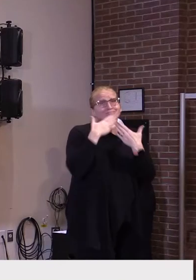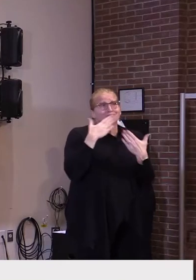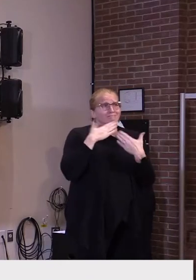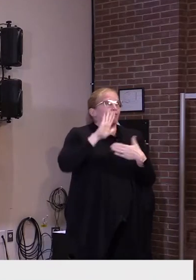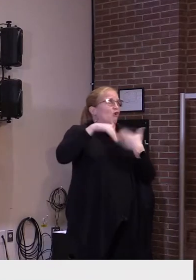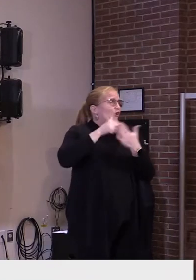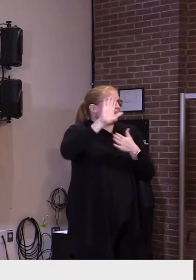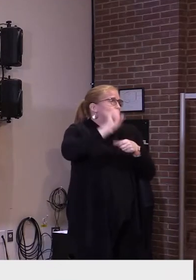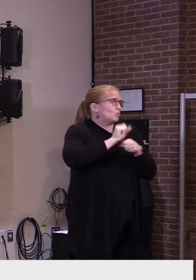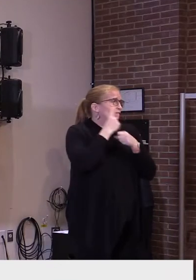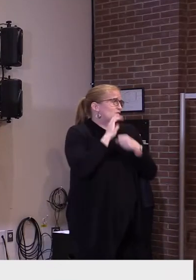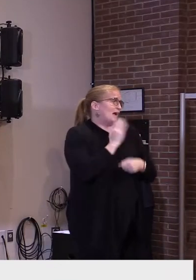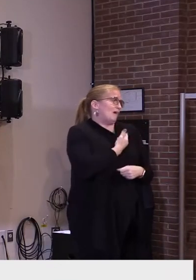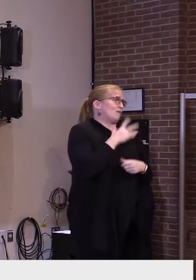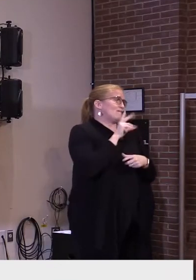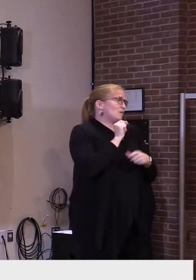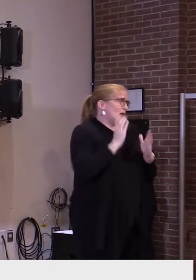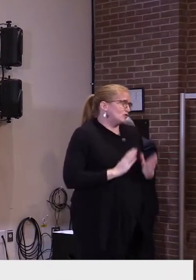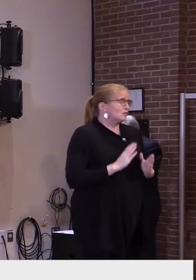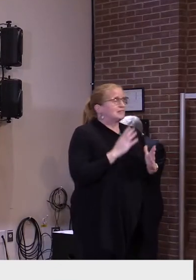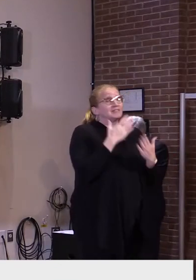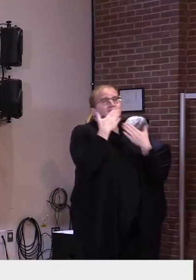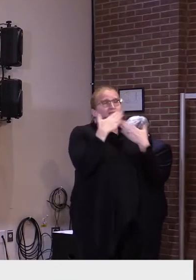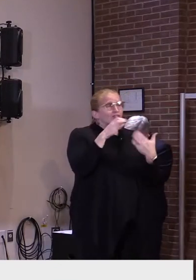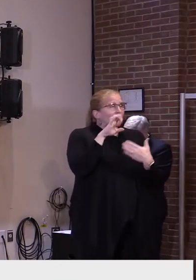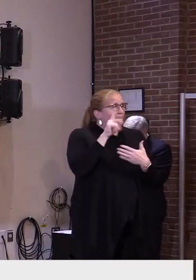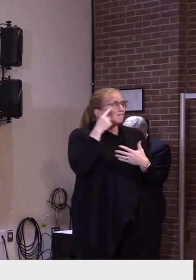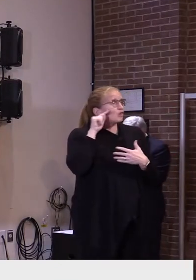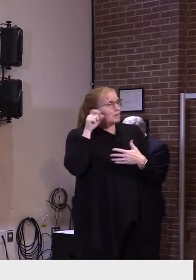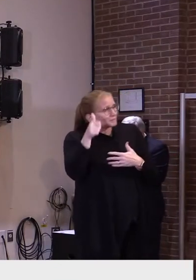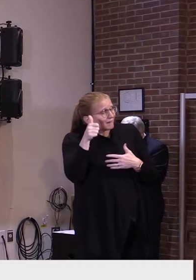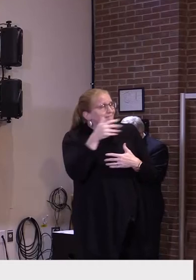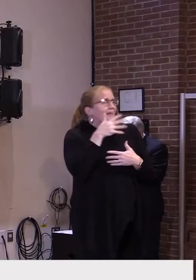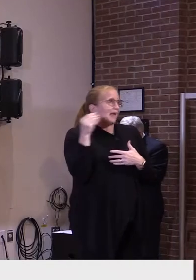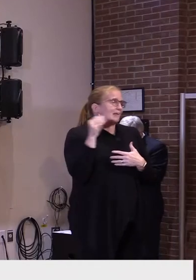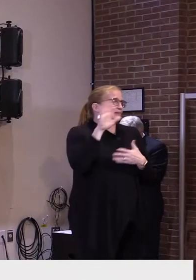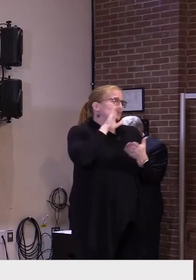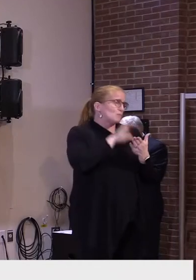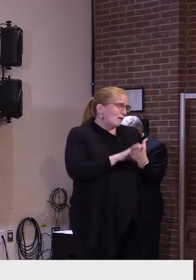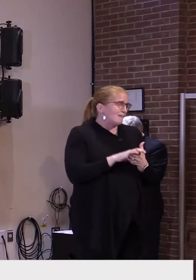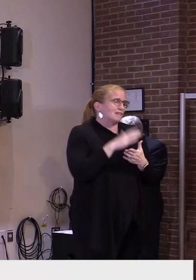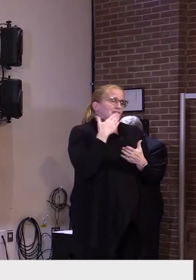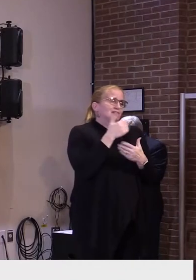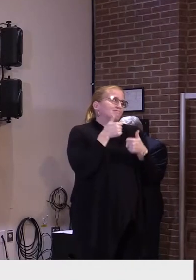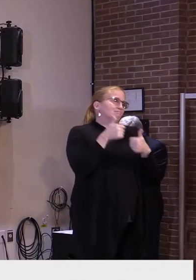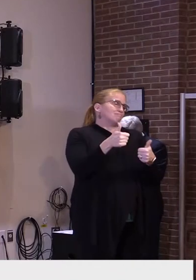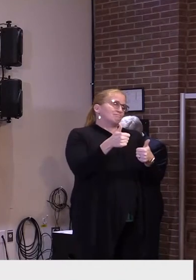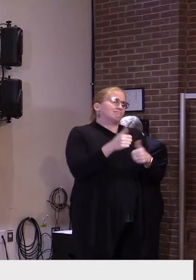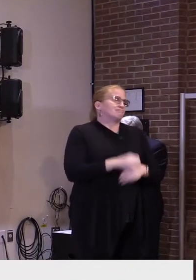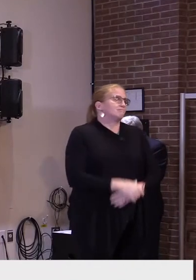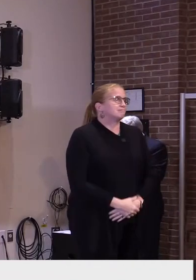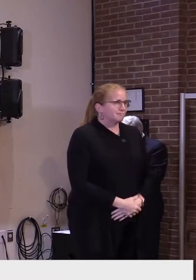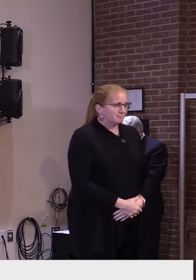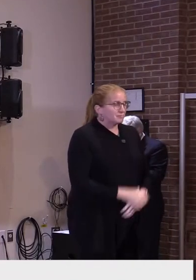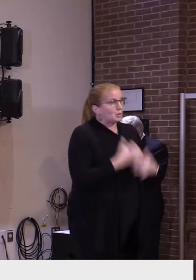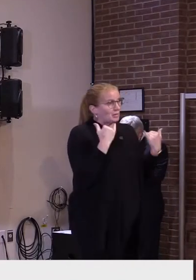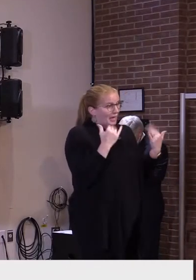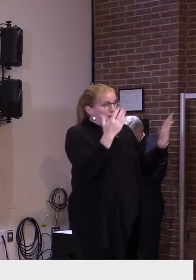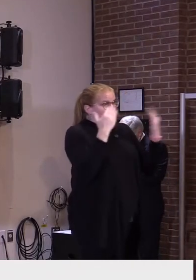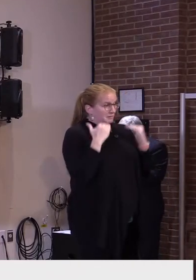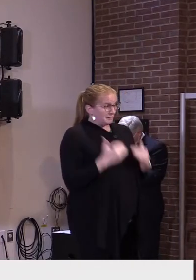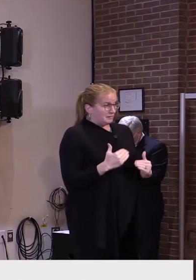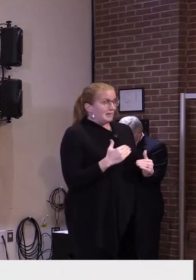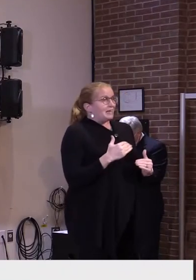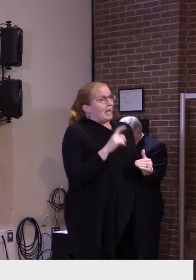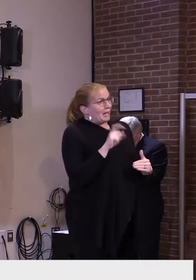Vermonters. I wish him and Marcel the best of days and a well-earned retirement. Now, I have an announcement of my